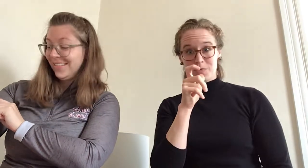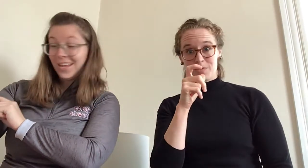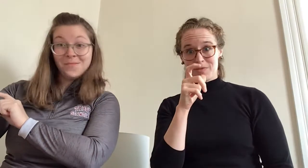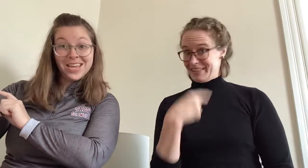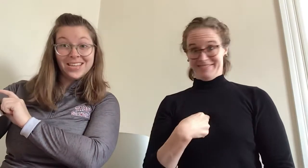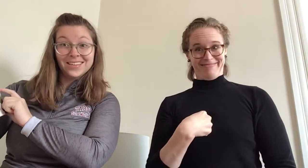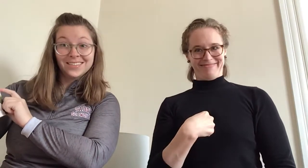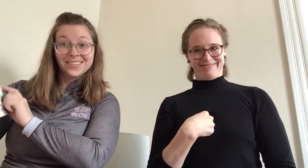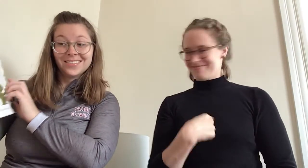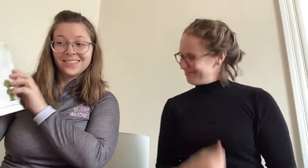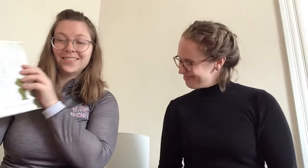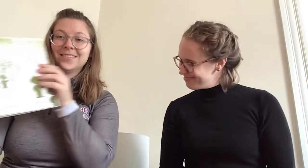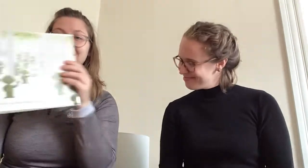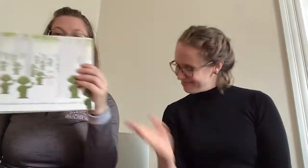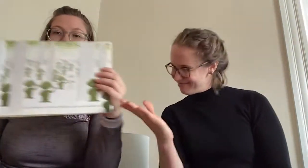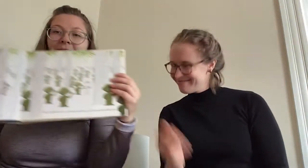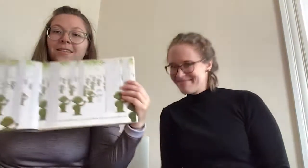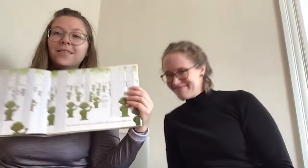Like me.